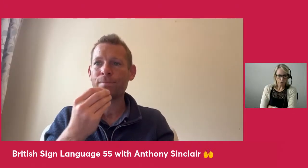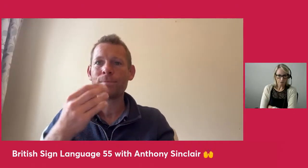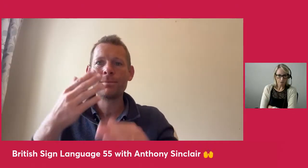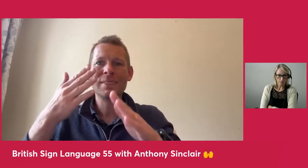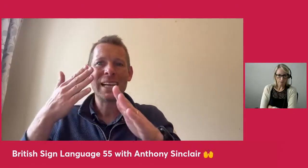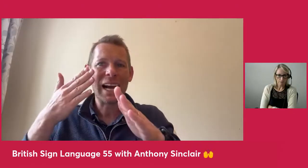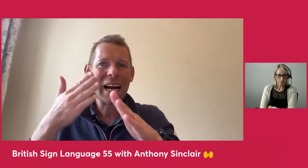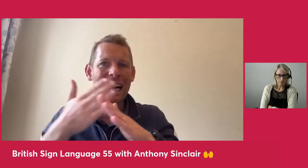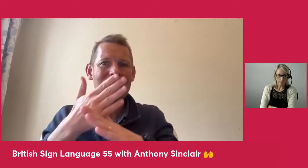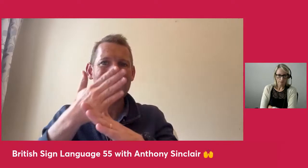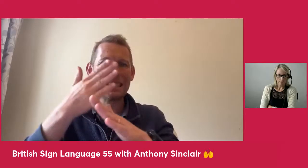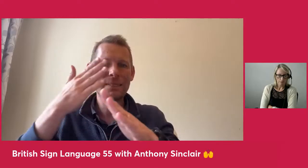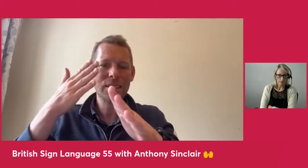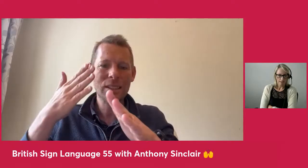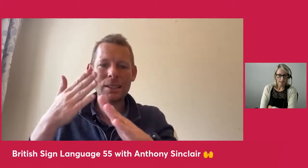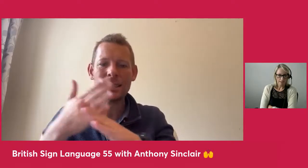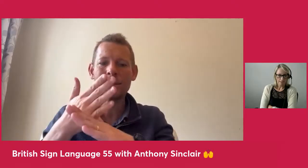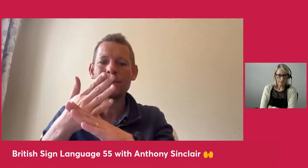food,